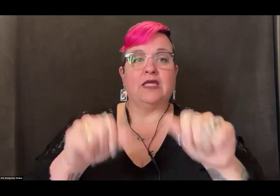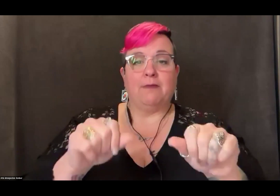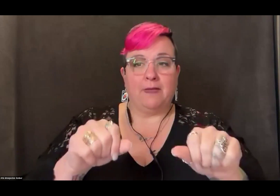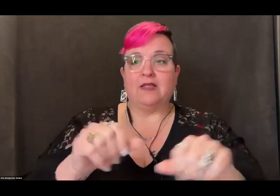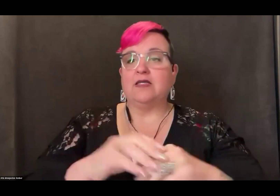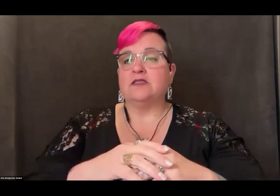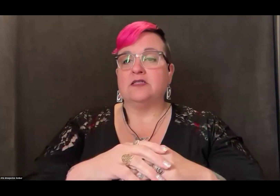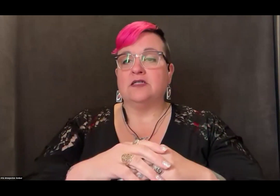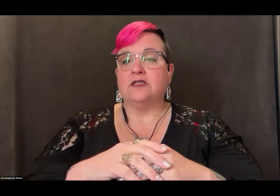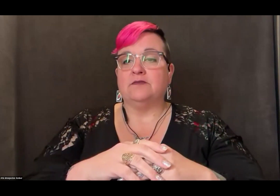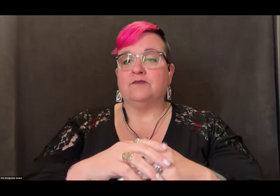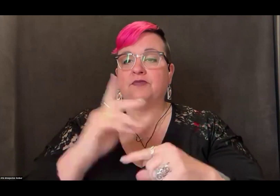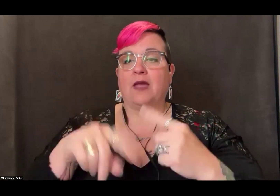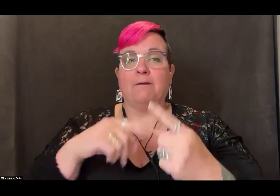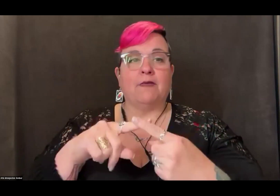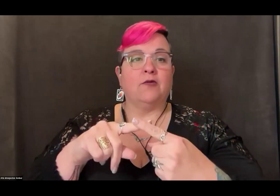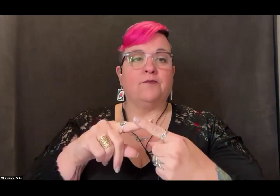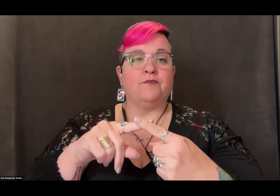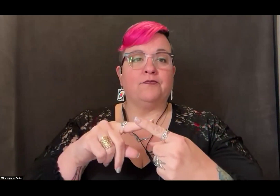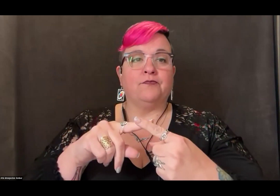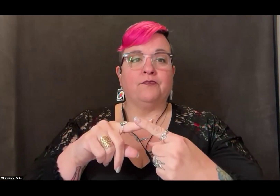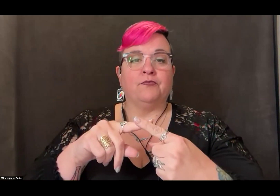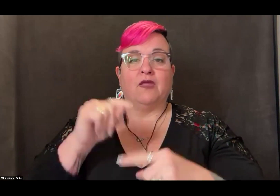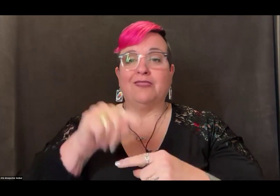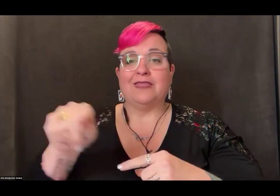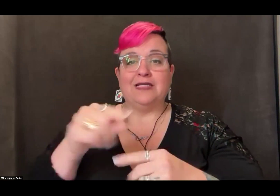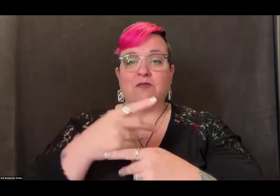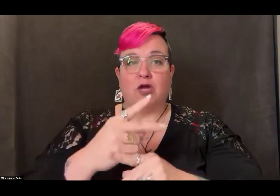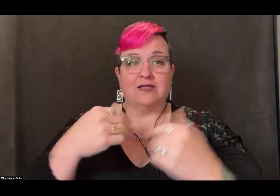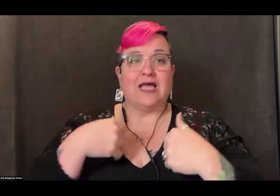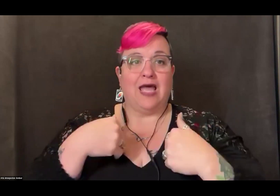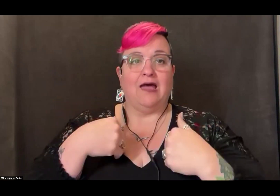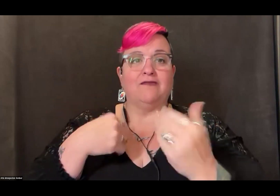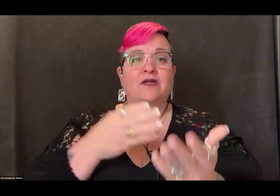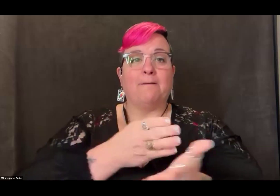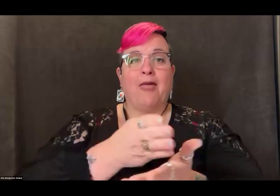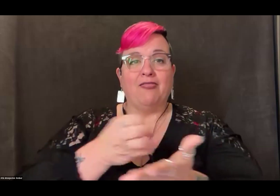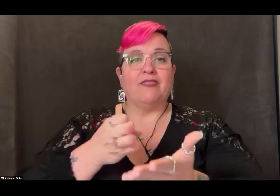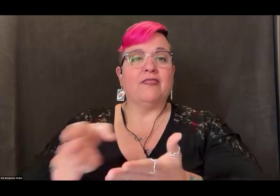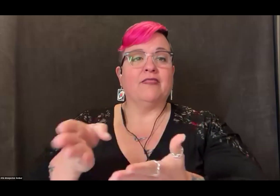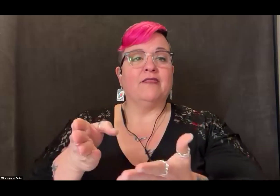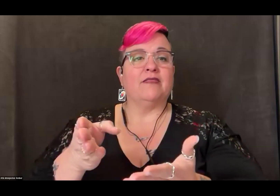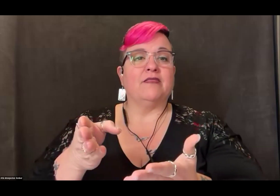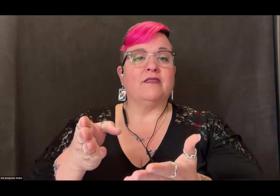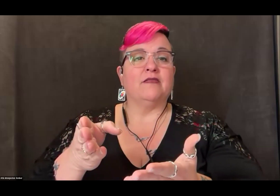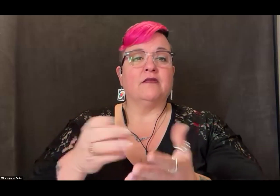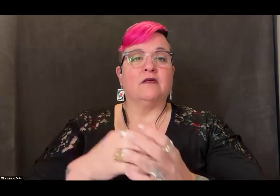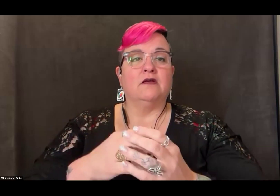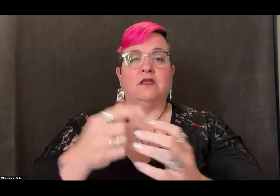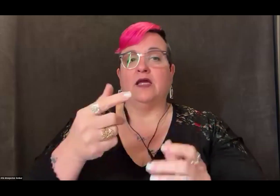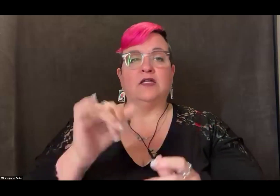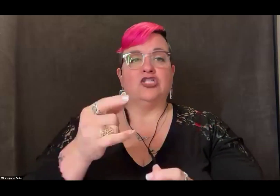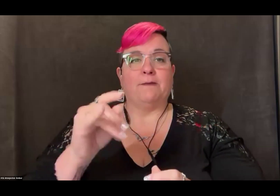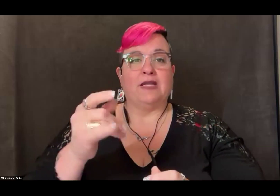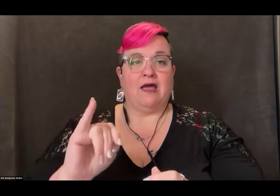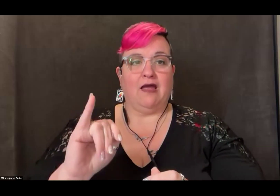capabilities that these products have, especially products like Gemini when it comes to